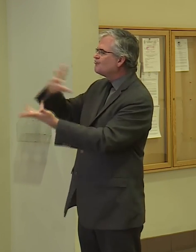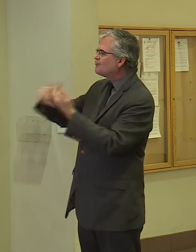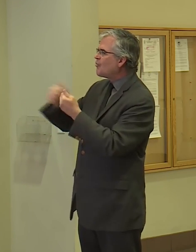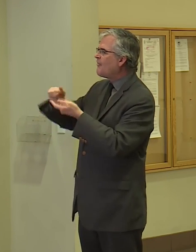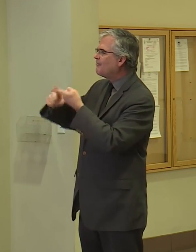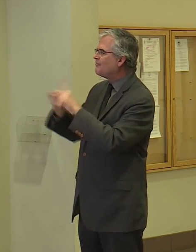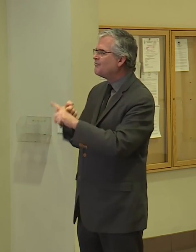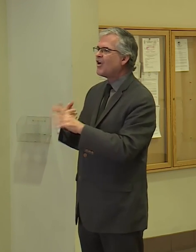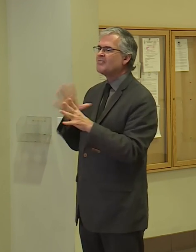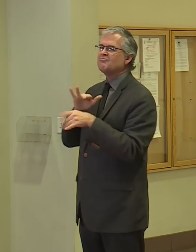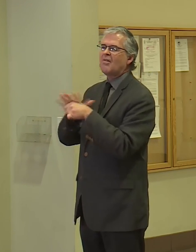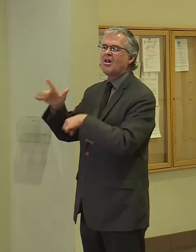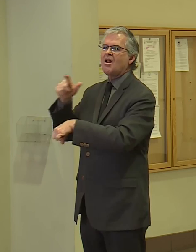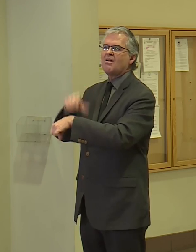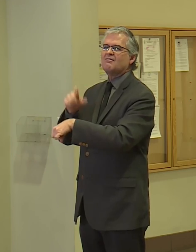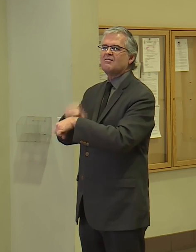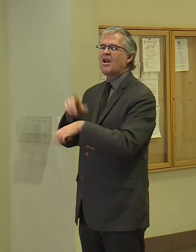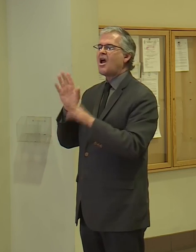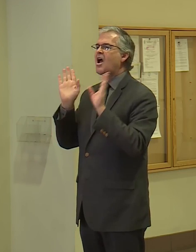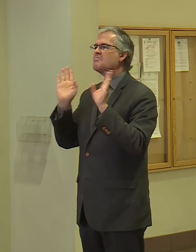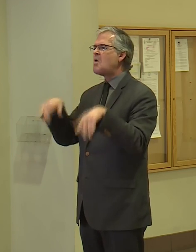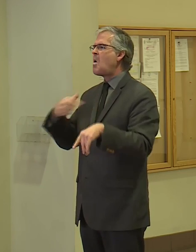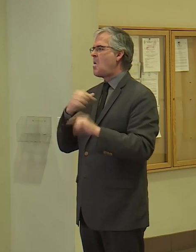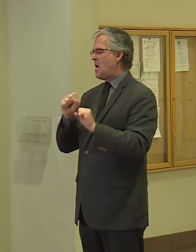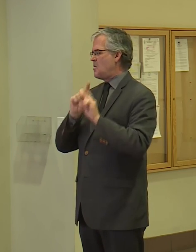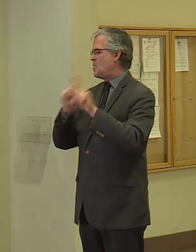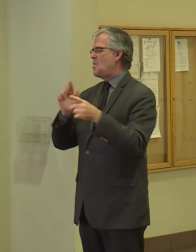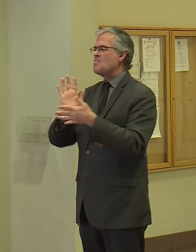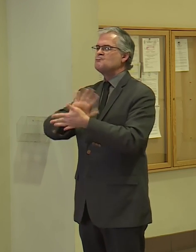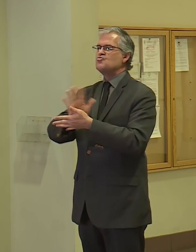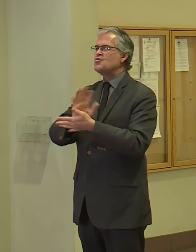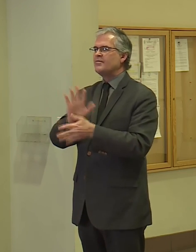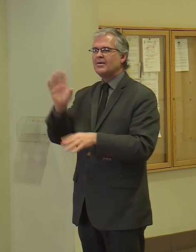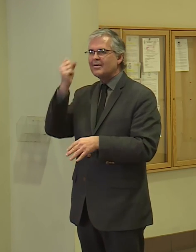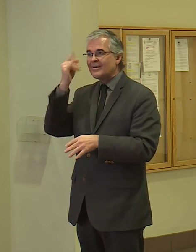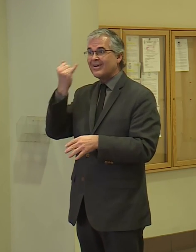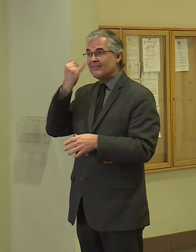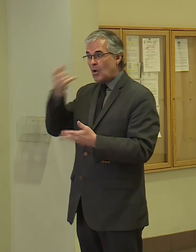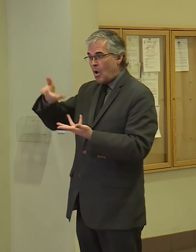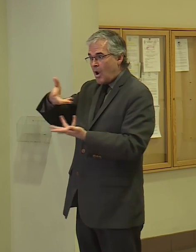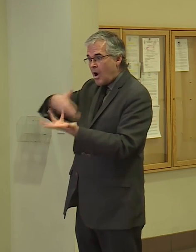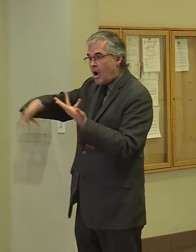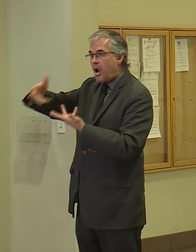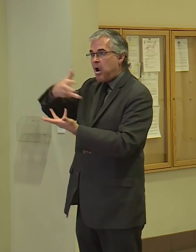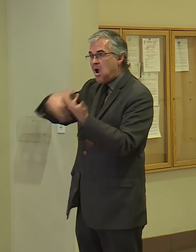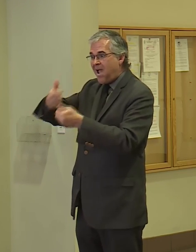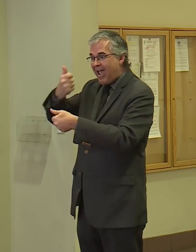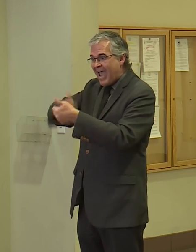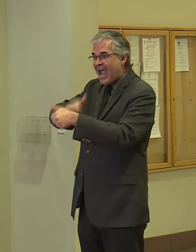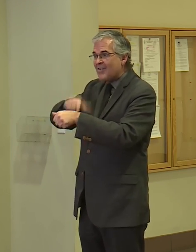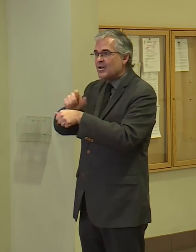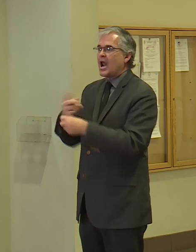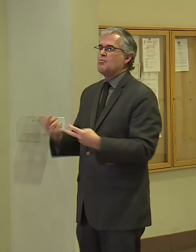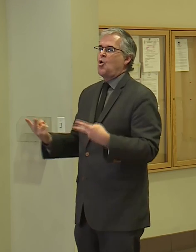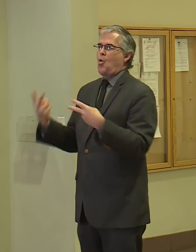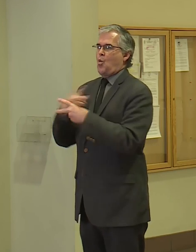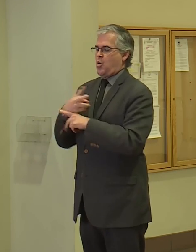not the time to go to the movies every social contact increases your risk of exposure the bigger the group